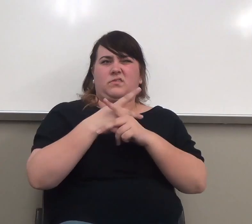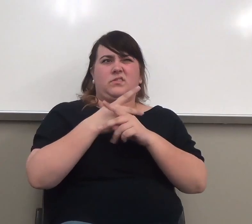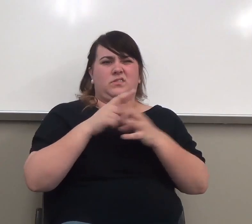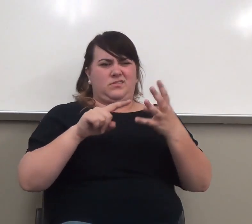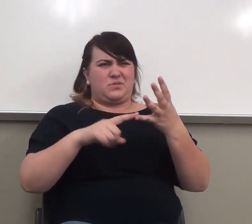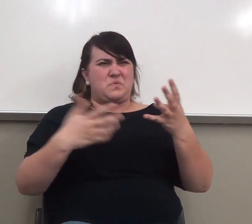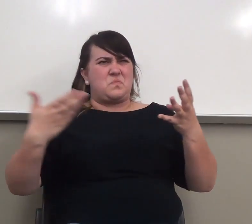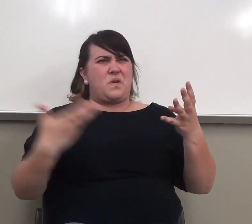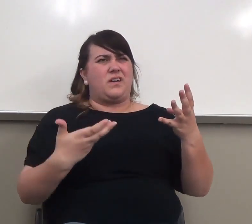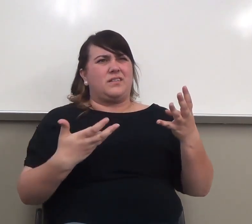what we're dealing with.